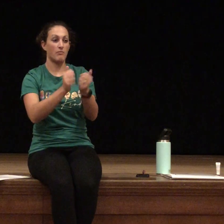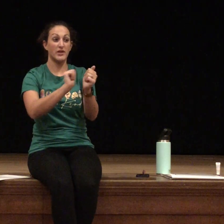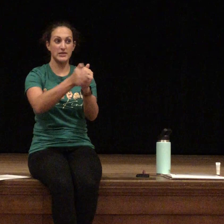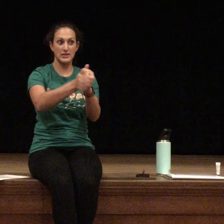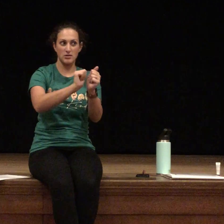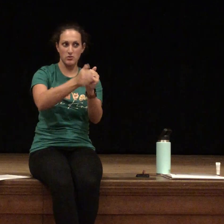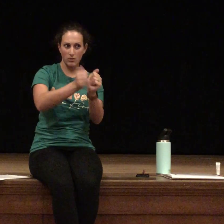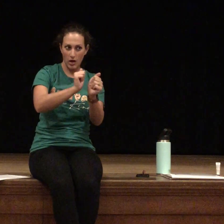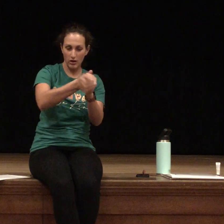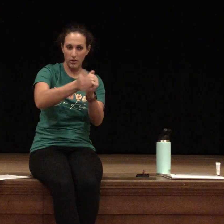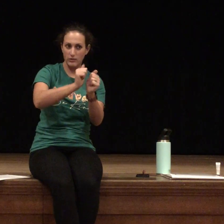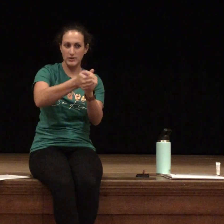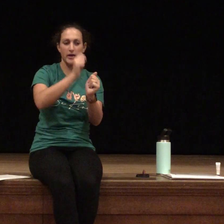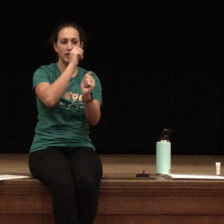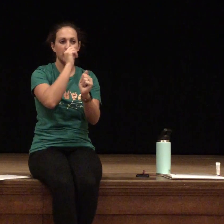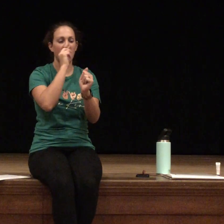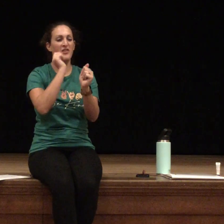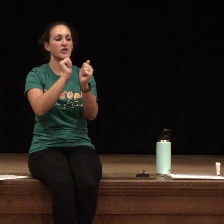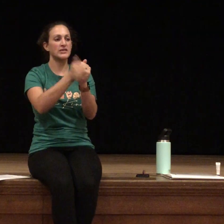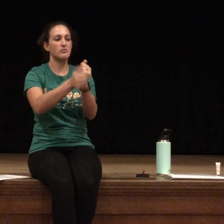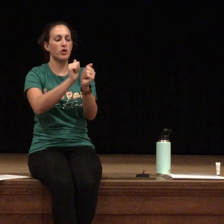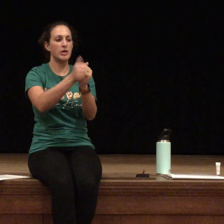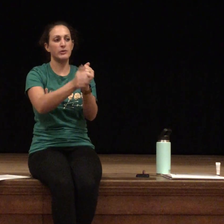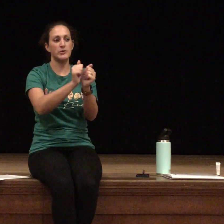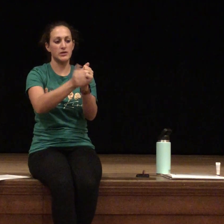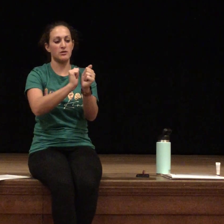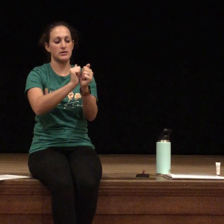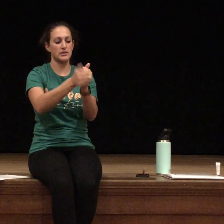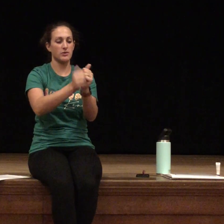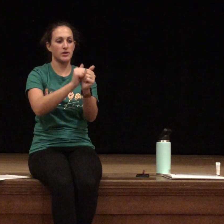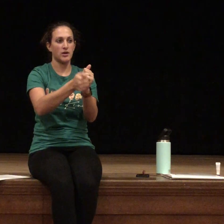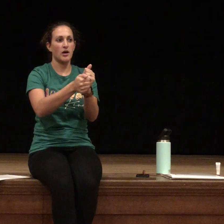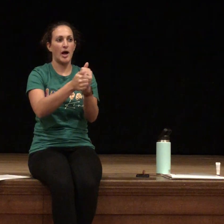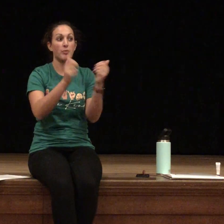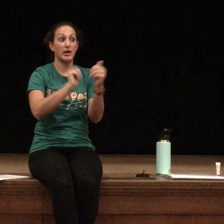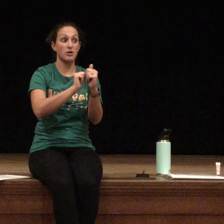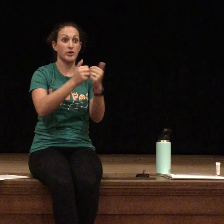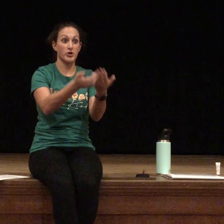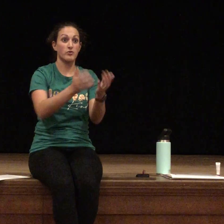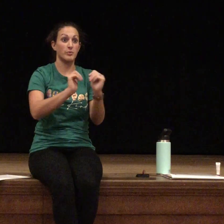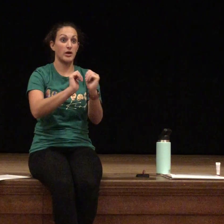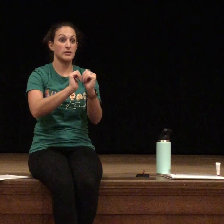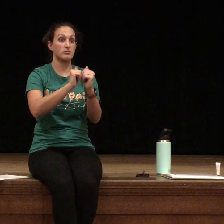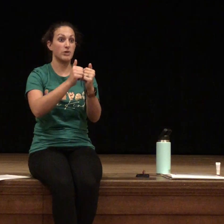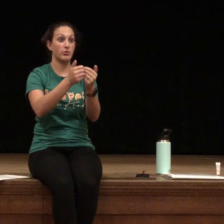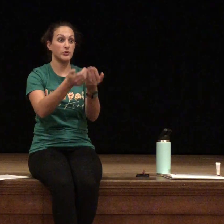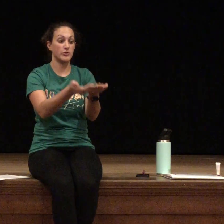This is the newer one, I would say, that you're going to see more people using is this one. But I still want to show you because people do use that